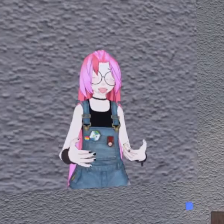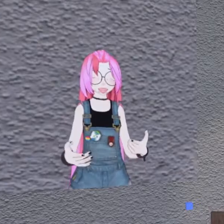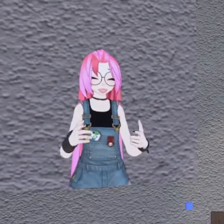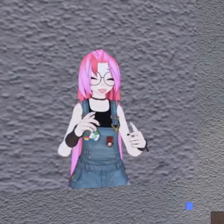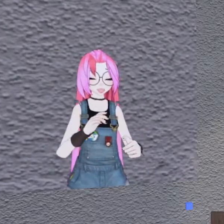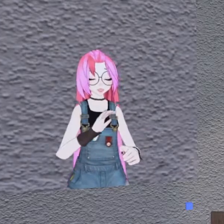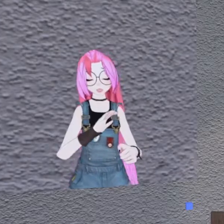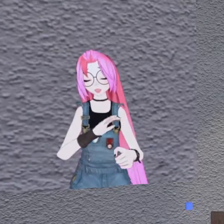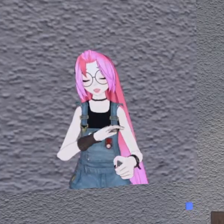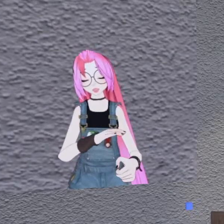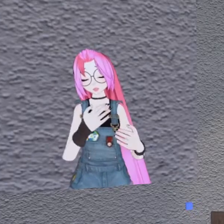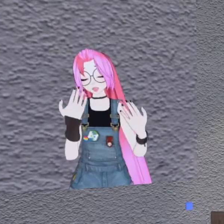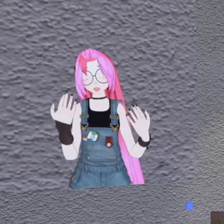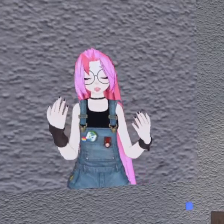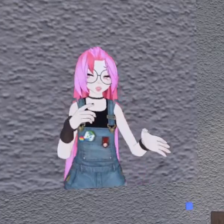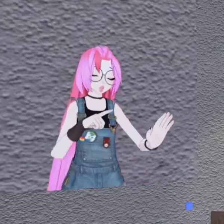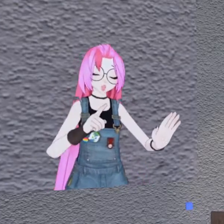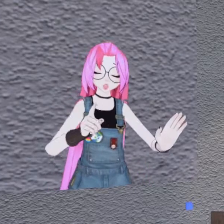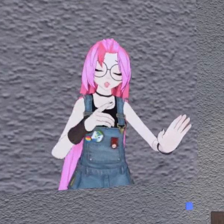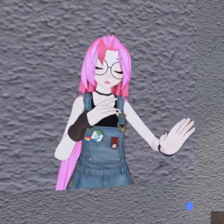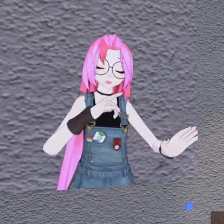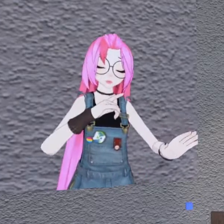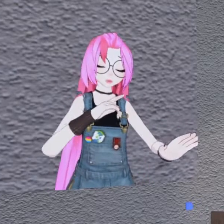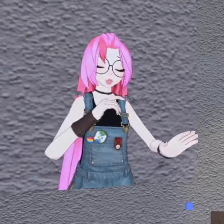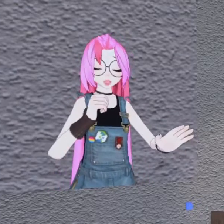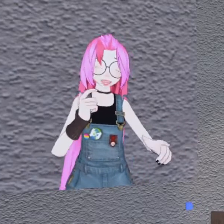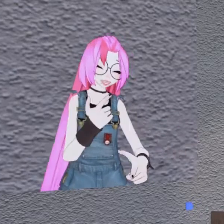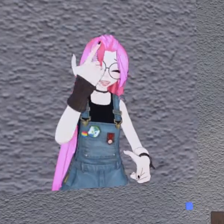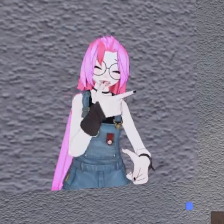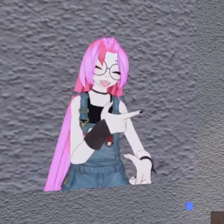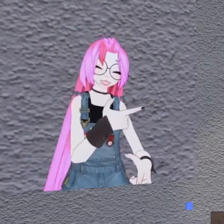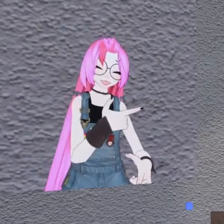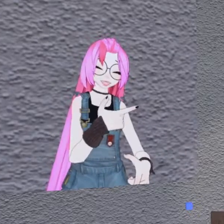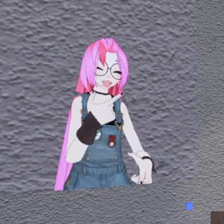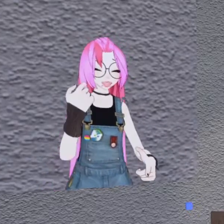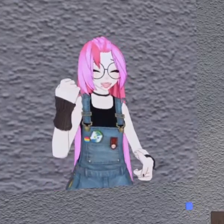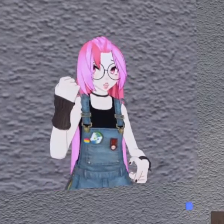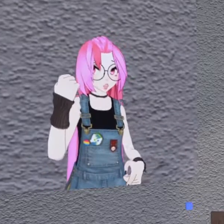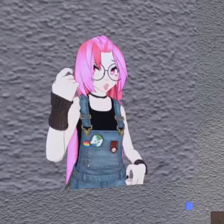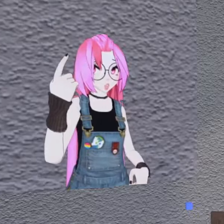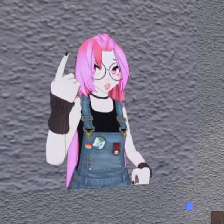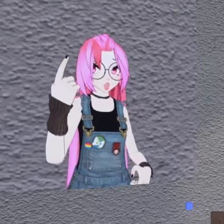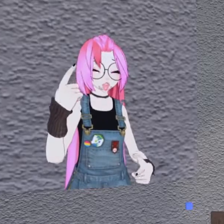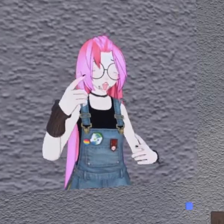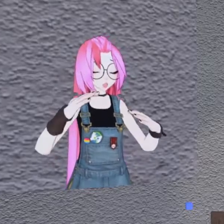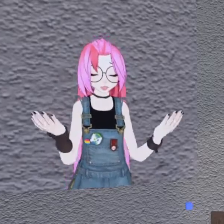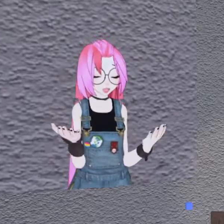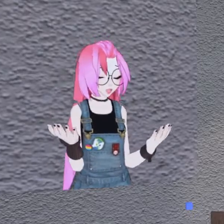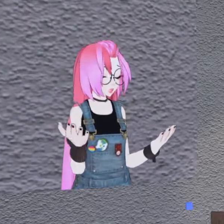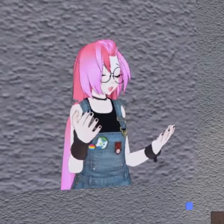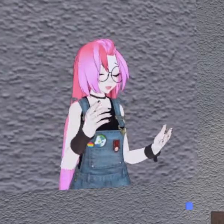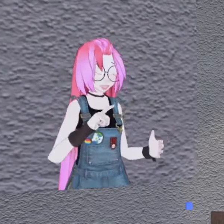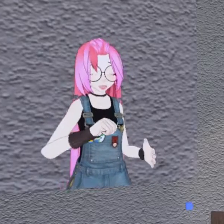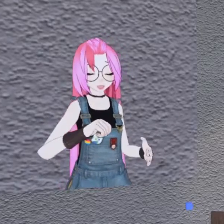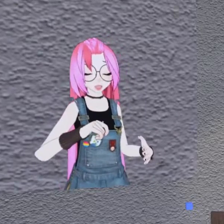so frustrated. I'm an only child too. I have no siblings, so I didn't understand like what it was like to live with somebody my